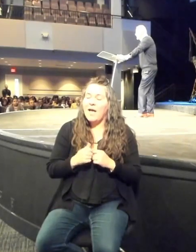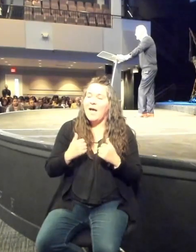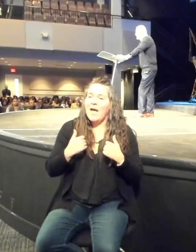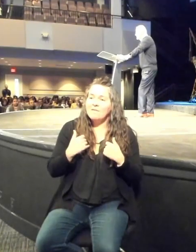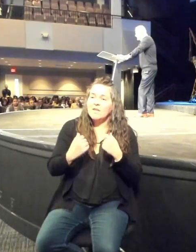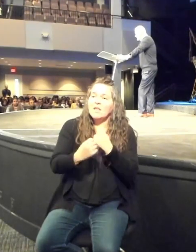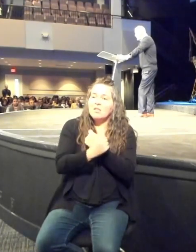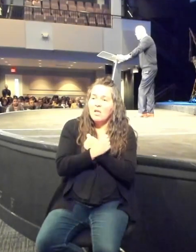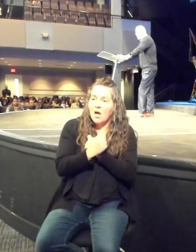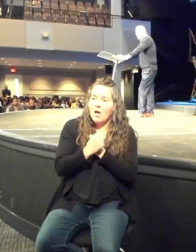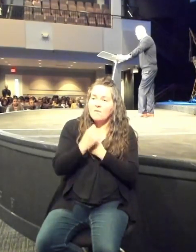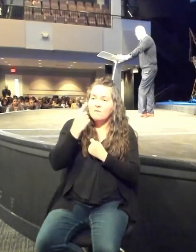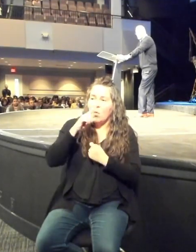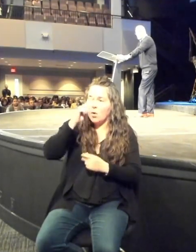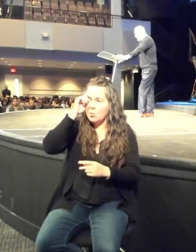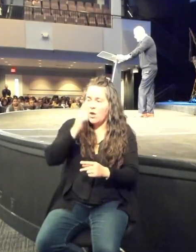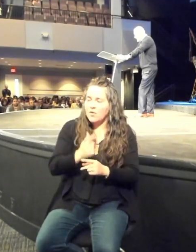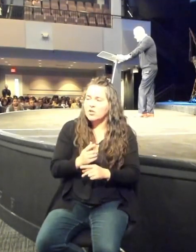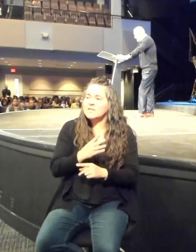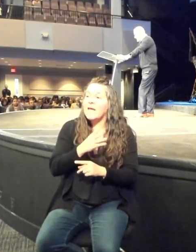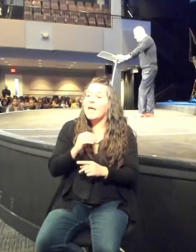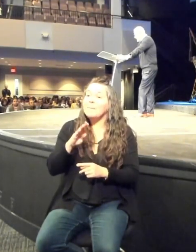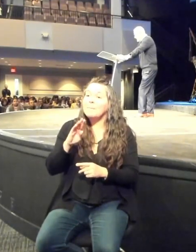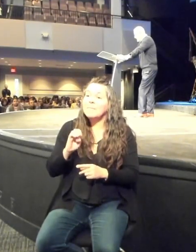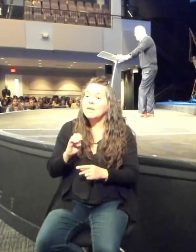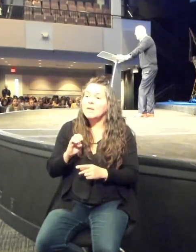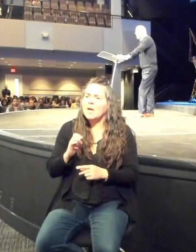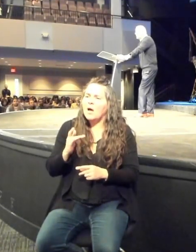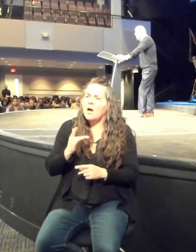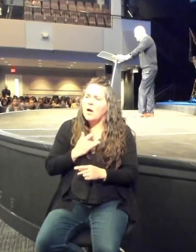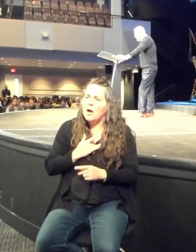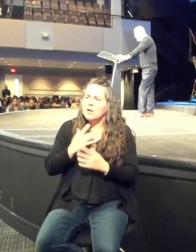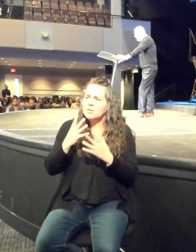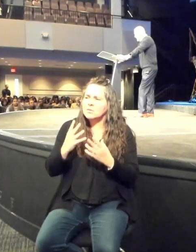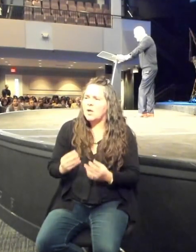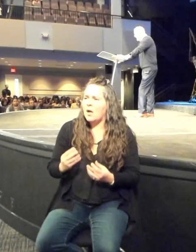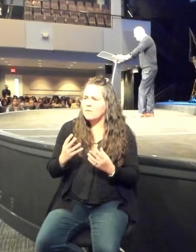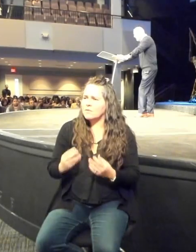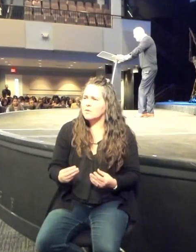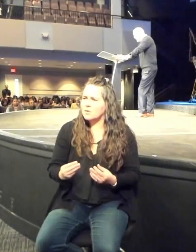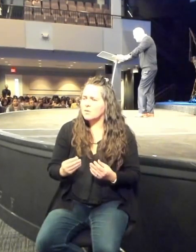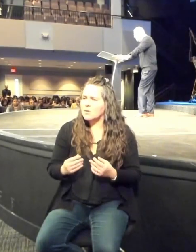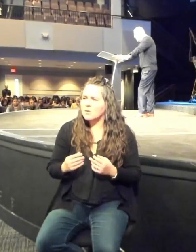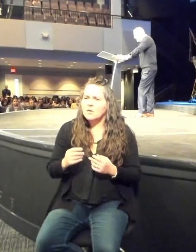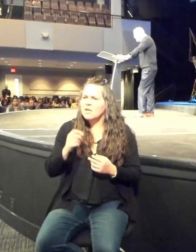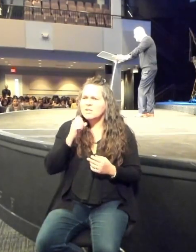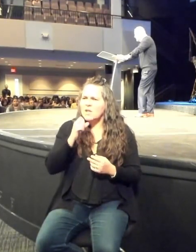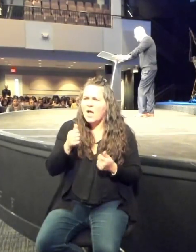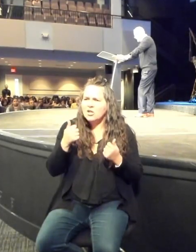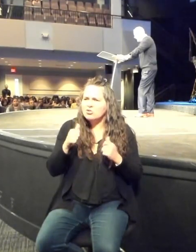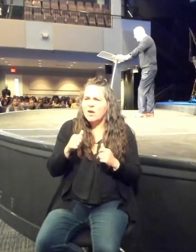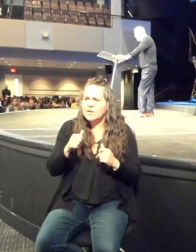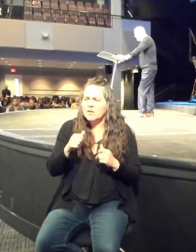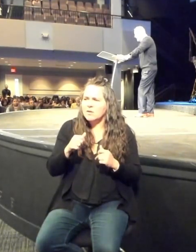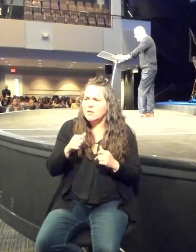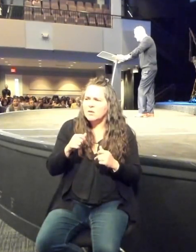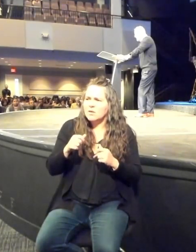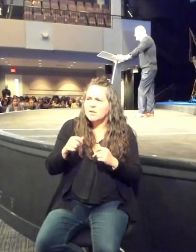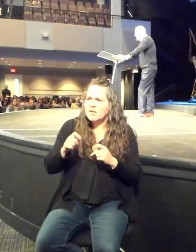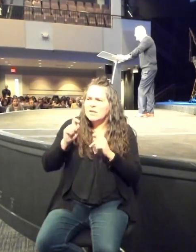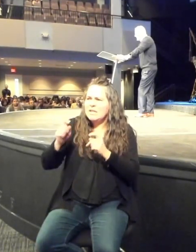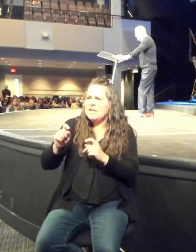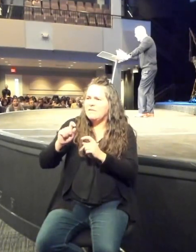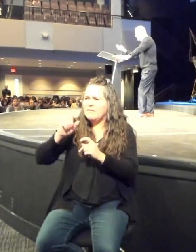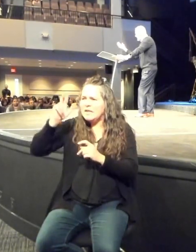there? Be tenderhearted. Be courteous. Not returning evil for evil or reviling for reviling,